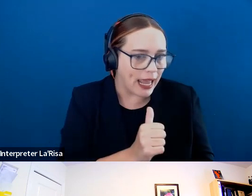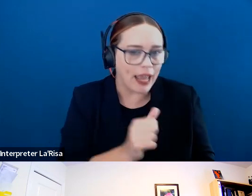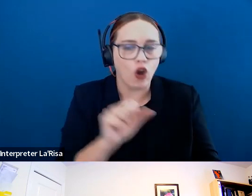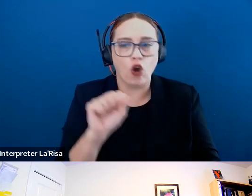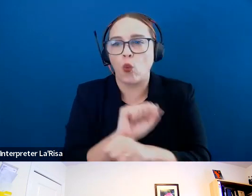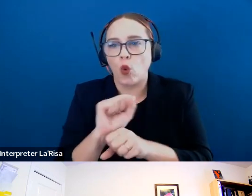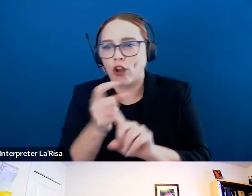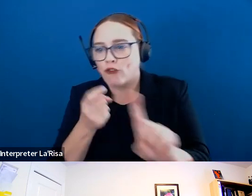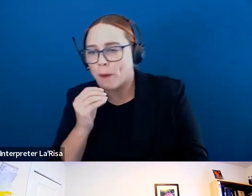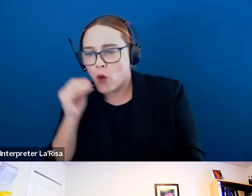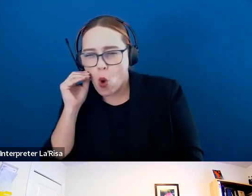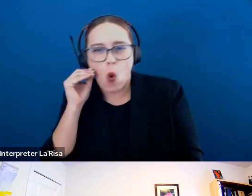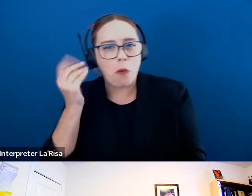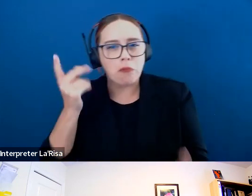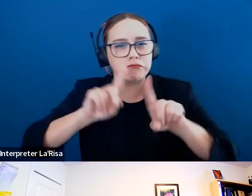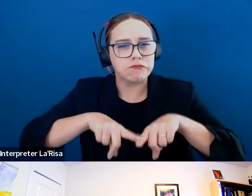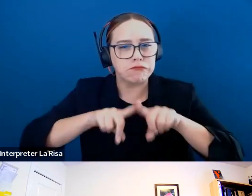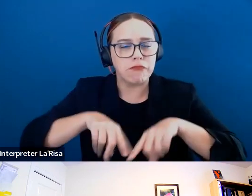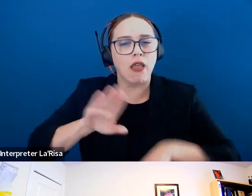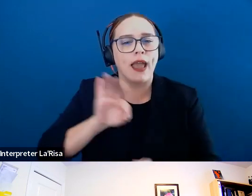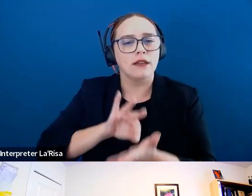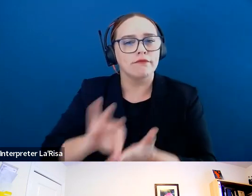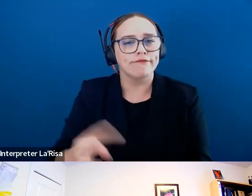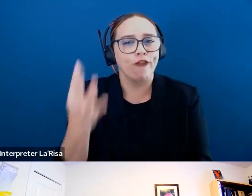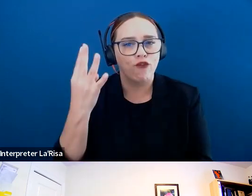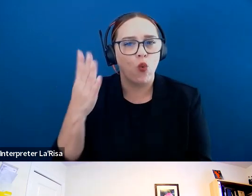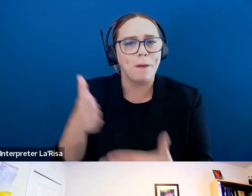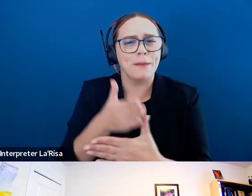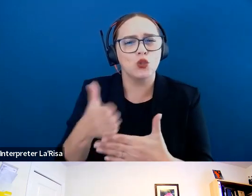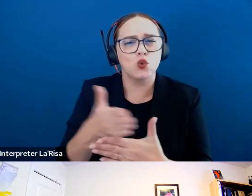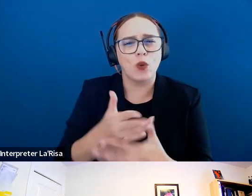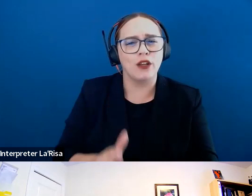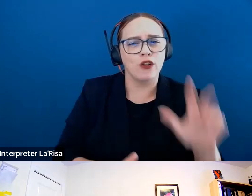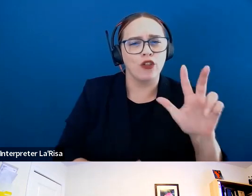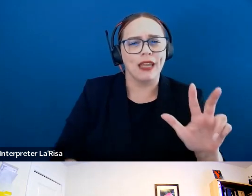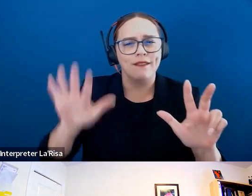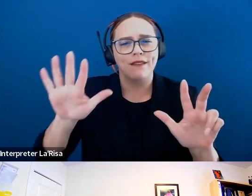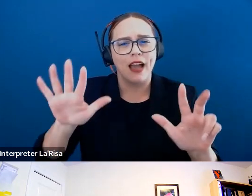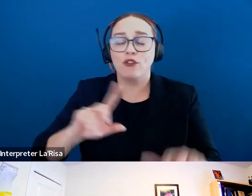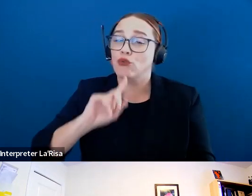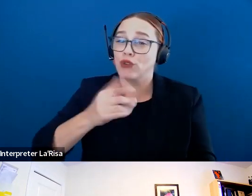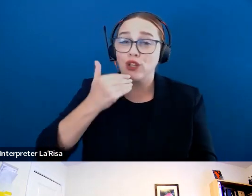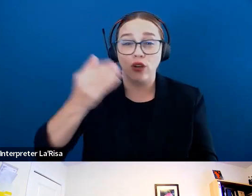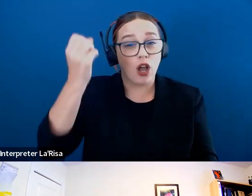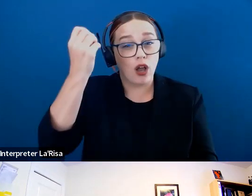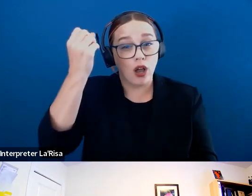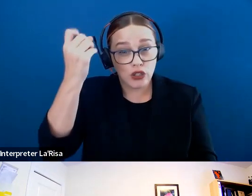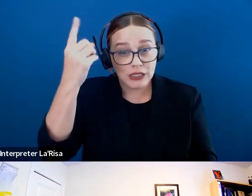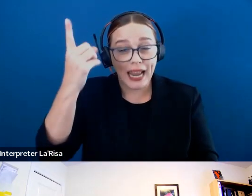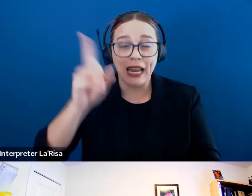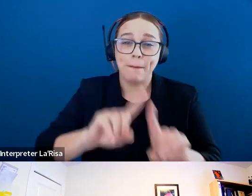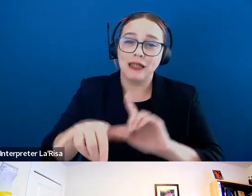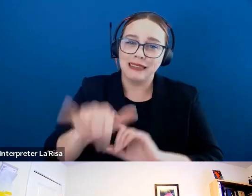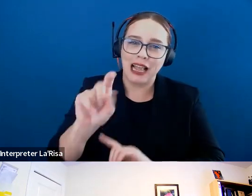virtually. So they gave themselves a 4. They're kind of in between 3 and 5. They've got a really pretty good understanding, but need to